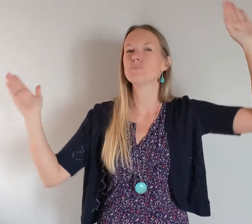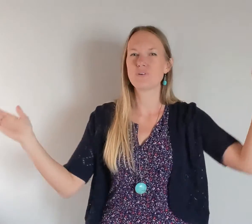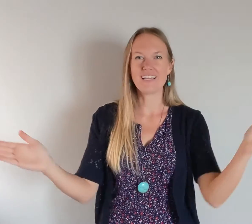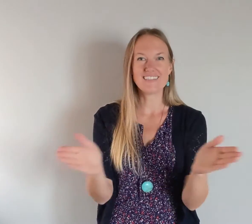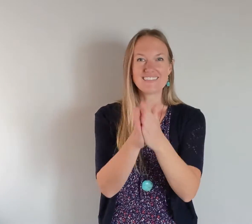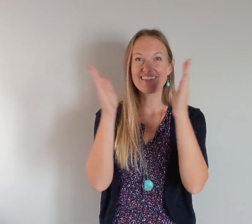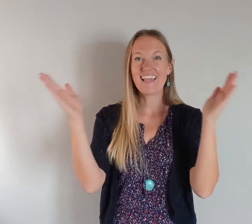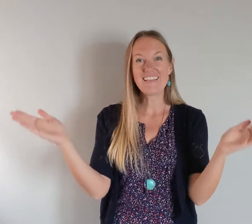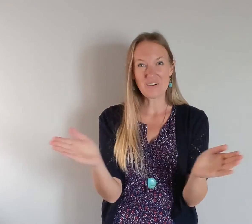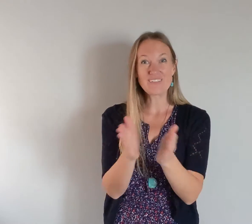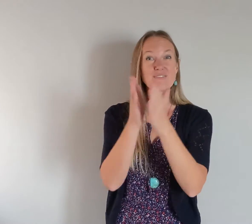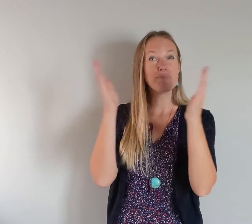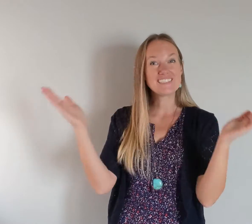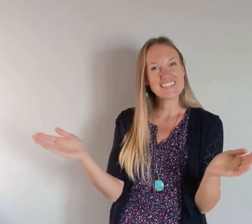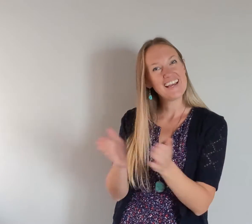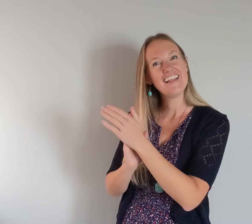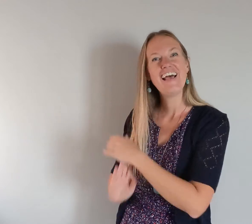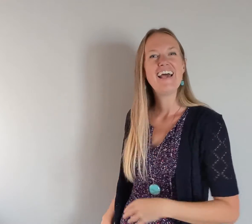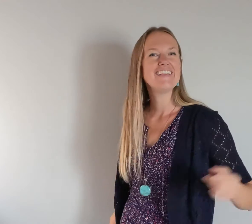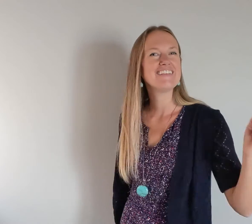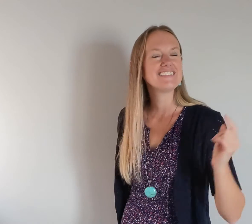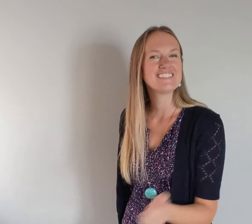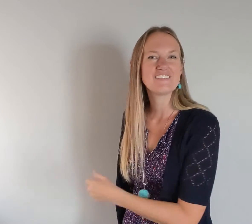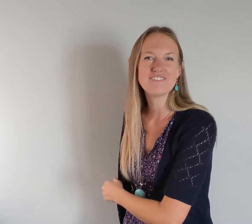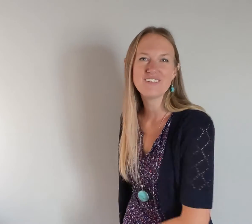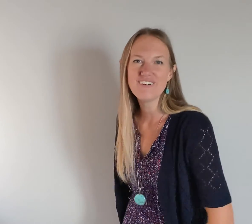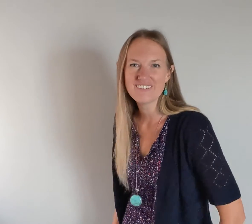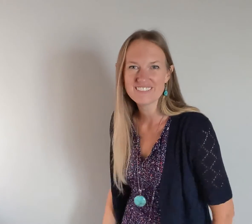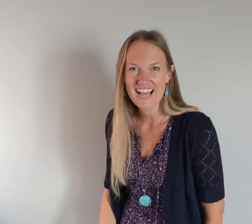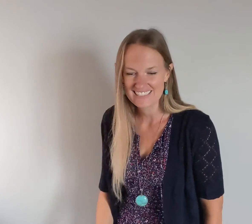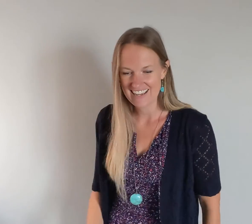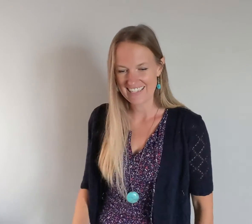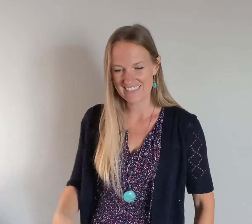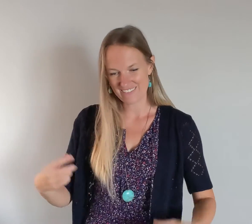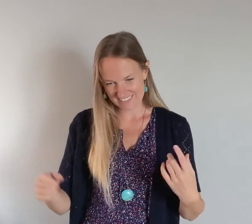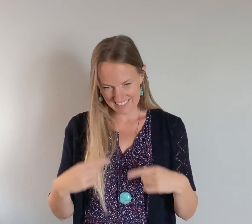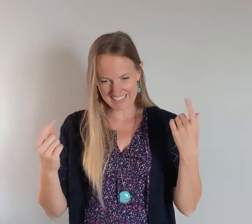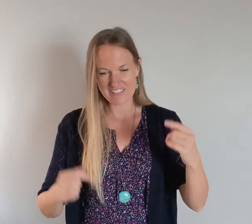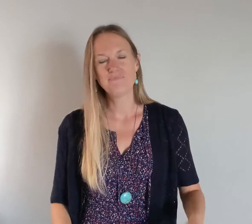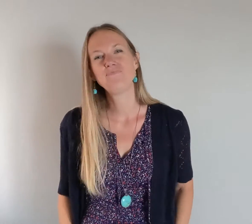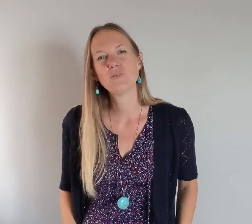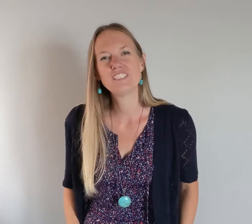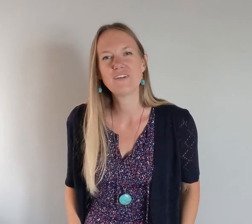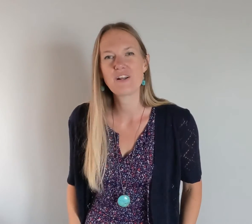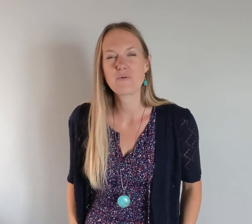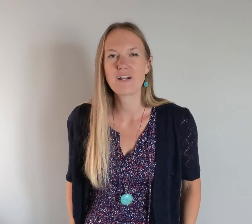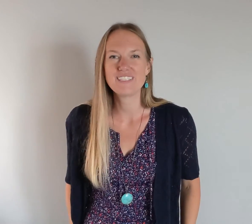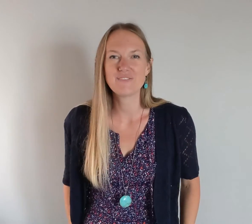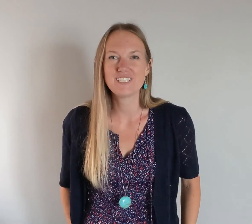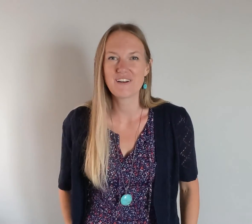praise. Okay, the chorus repeats again, and then there's just a few of those last lines where it's like, we shout out our praise, we shouted